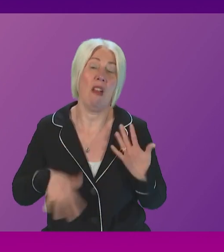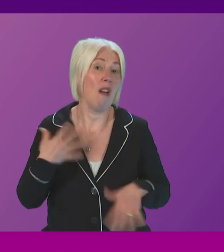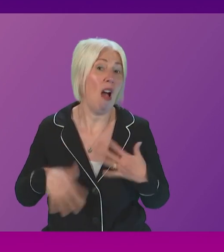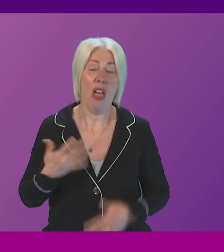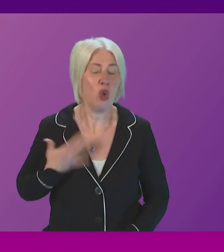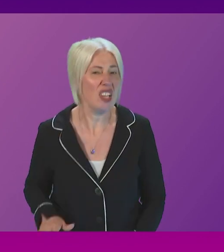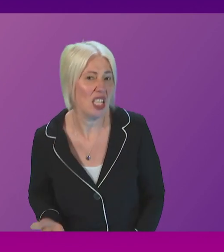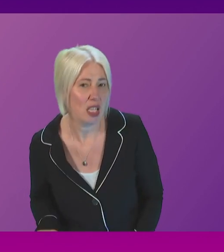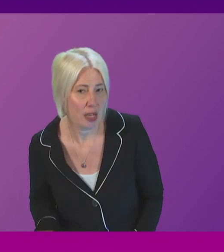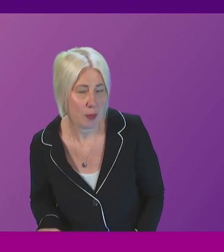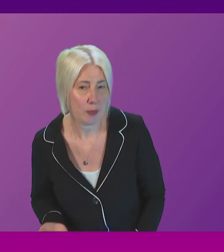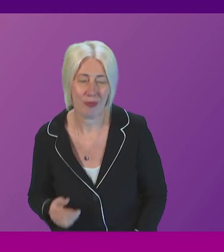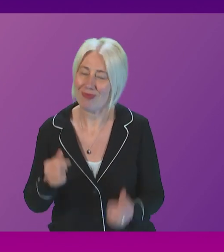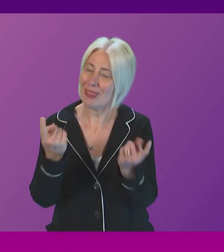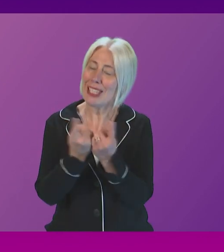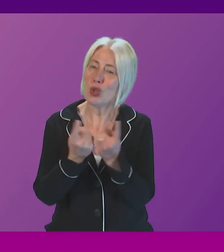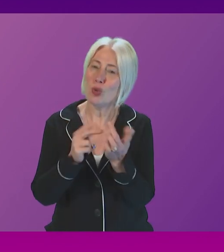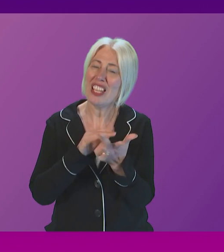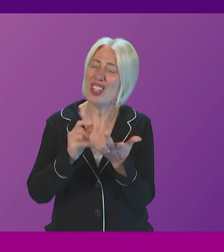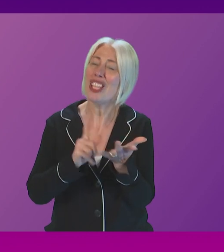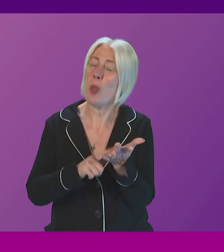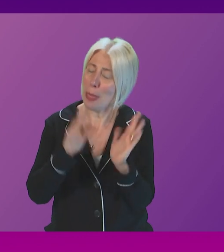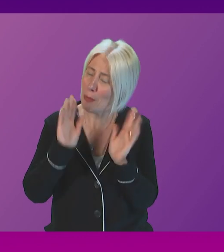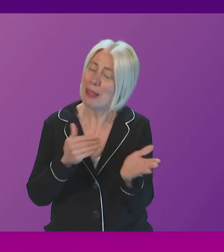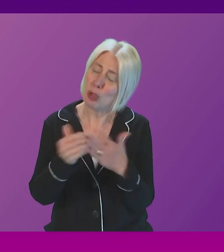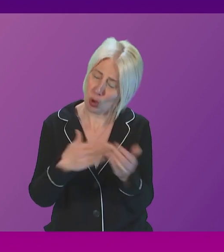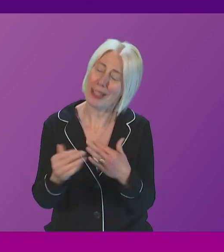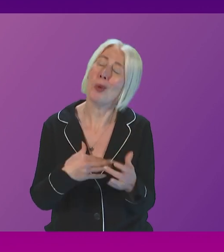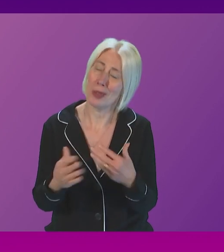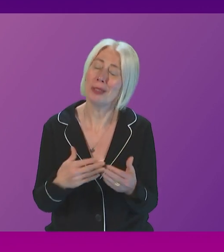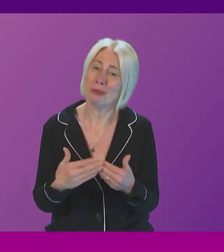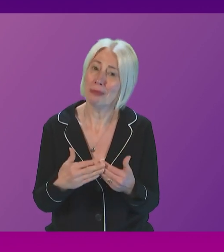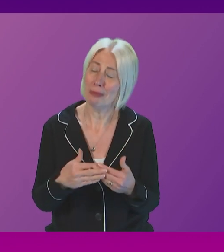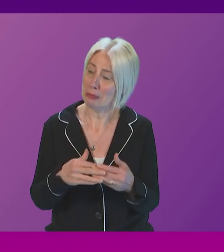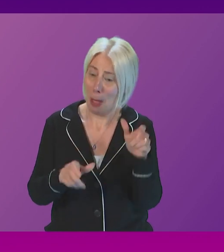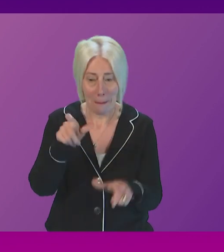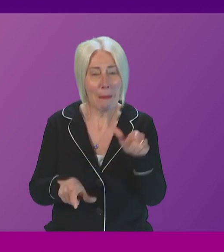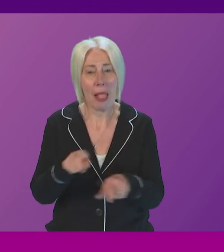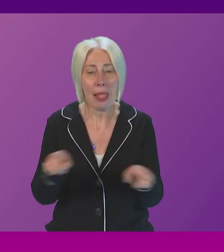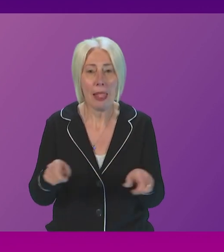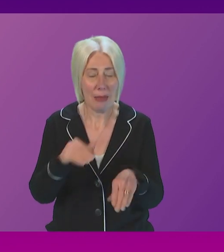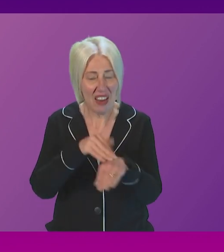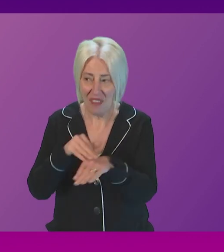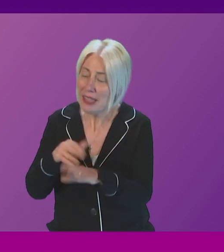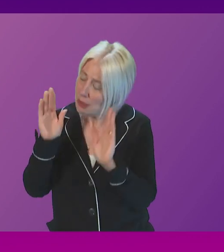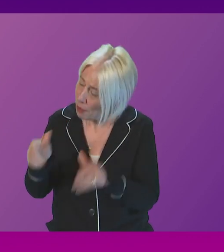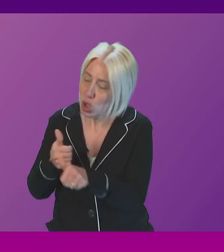The issues in NHS Lothian must be addressed and those that have been affected need support. And I think Fiona Hislop put it very